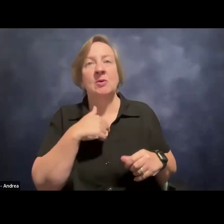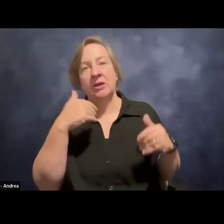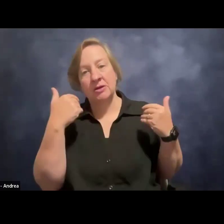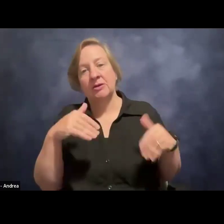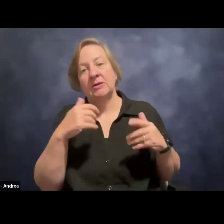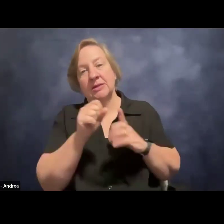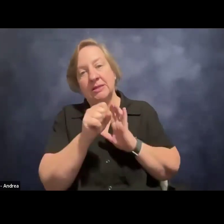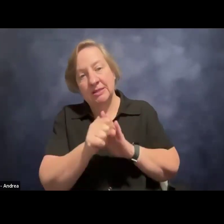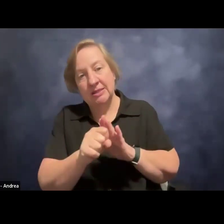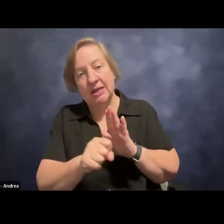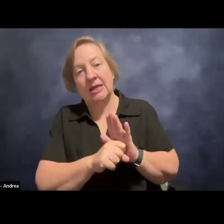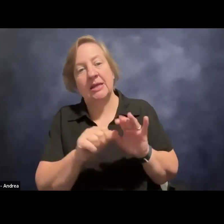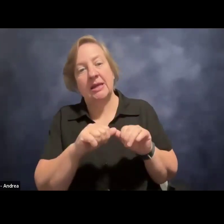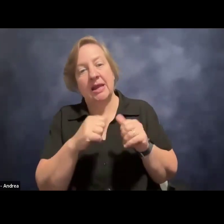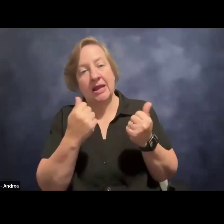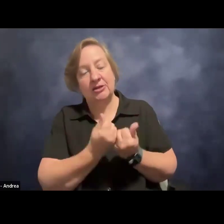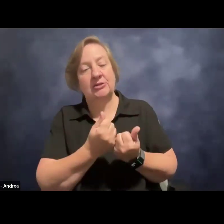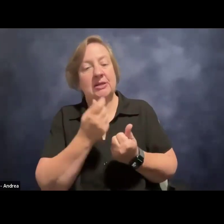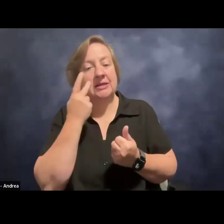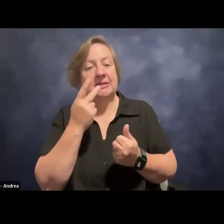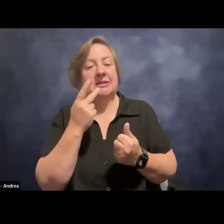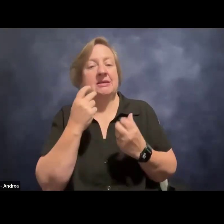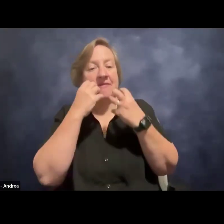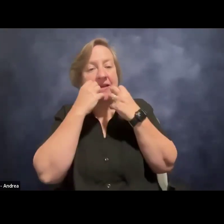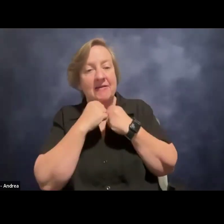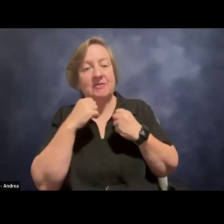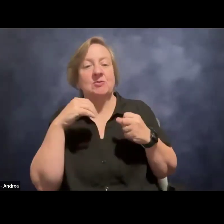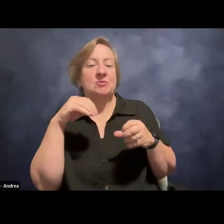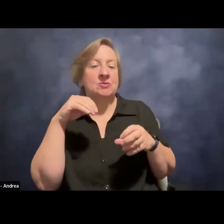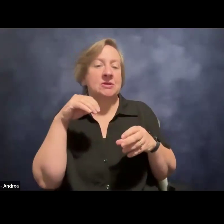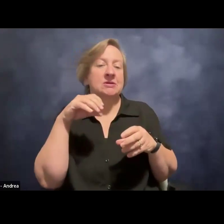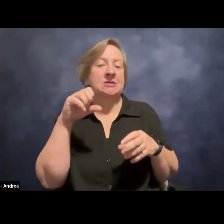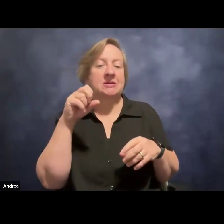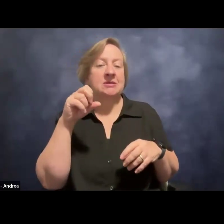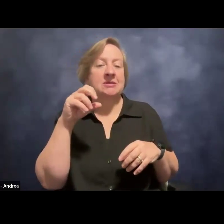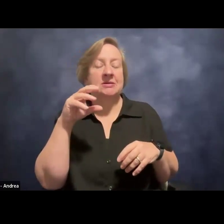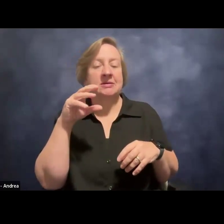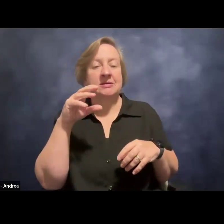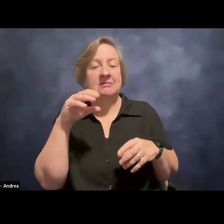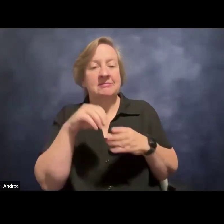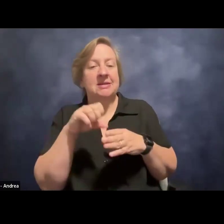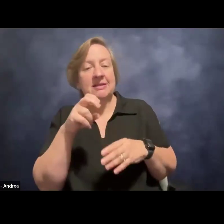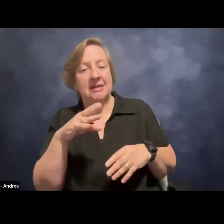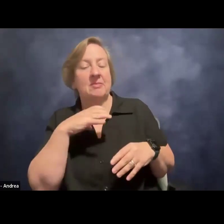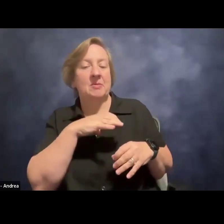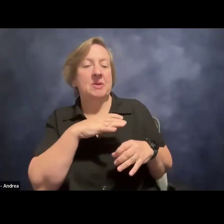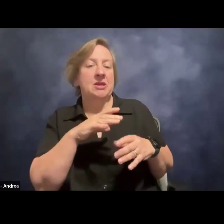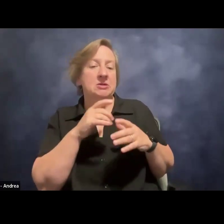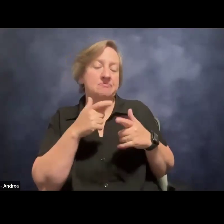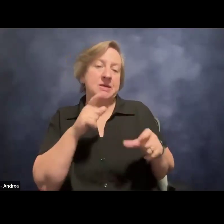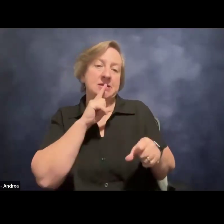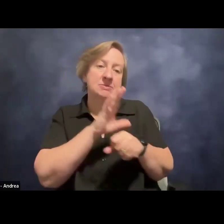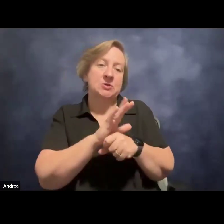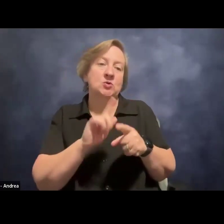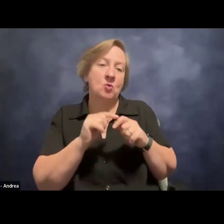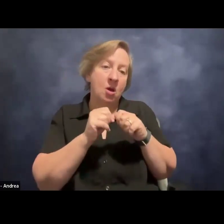agencies, have seen value in lived experience subcommittee and have a huge commitment to ongoing lived experience